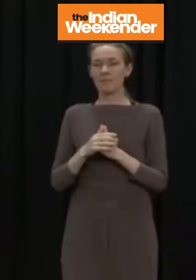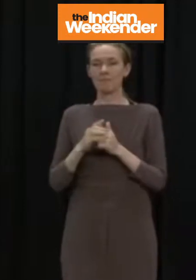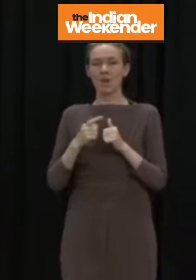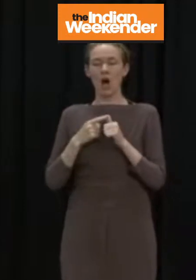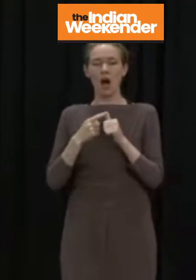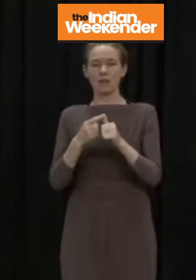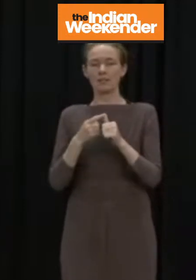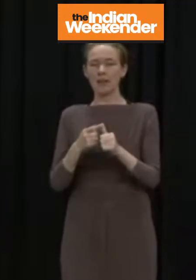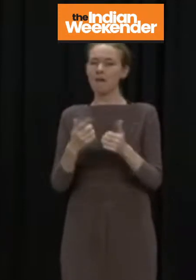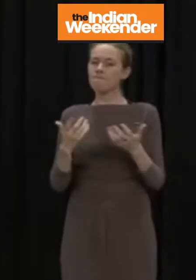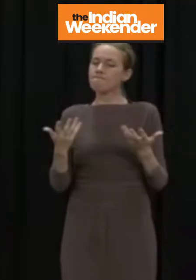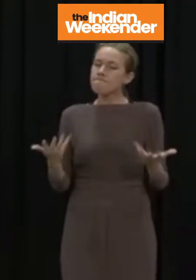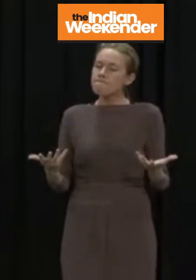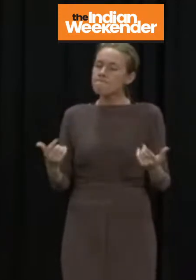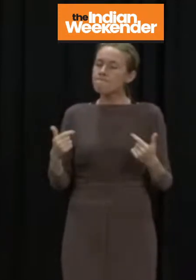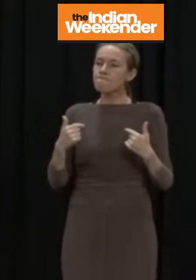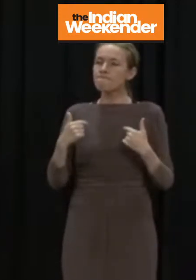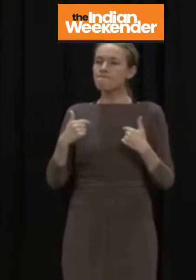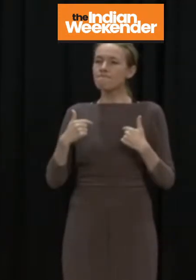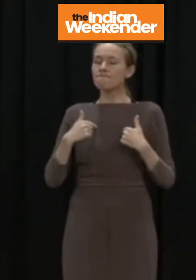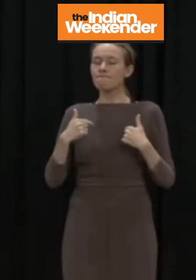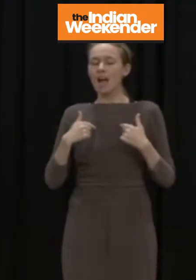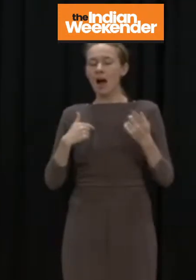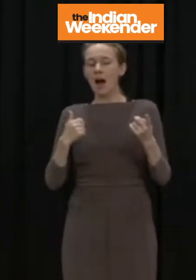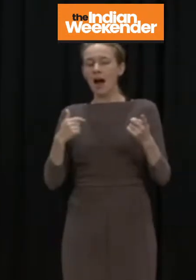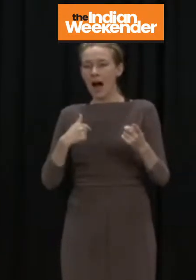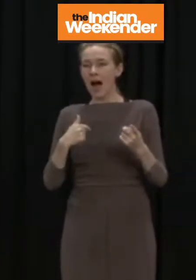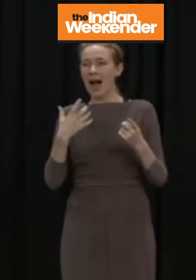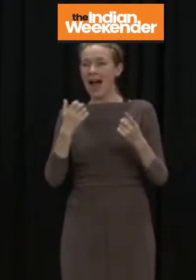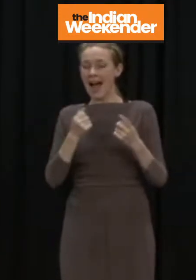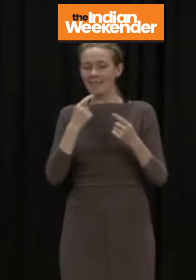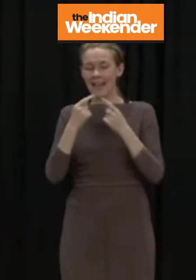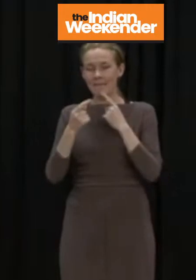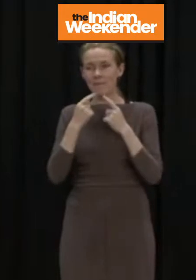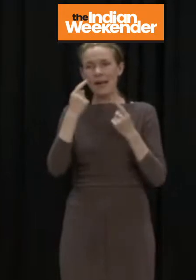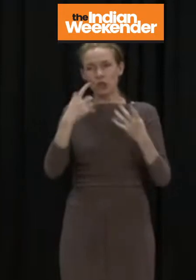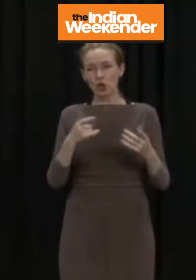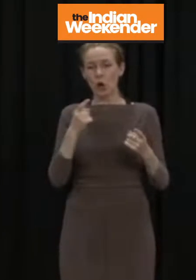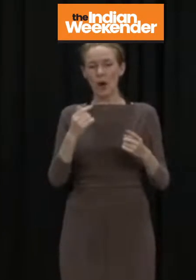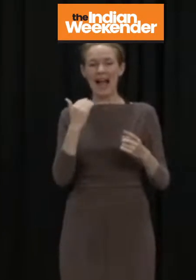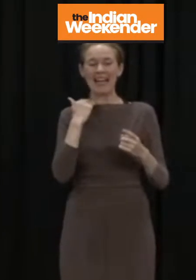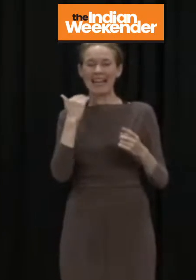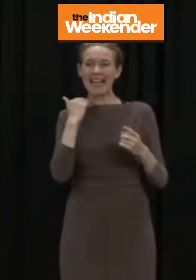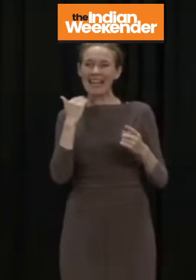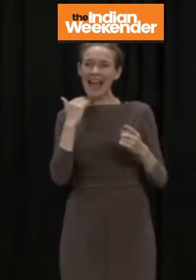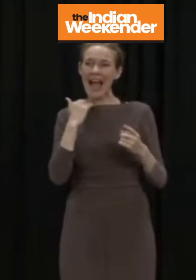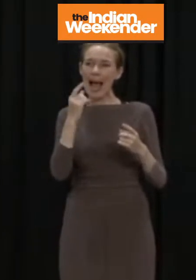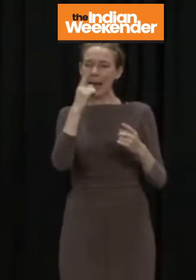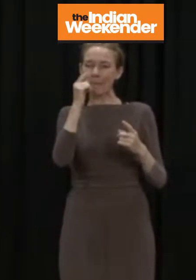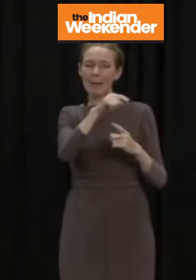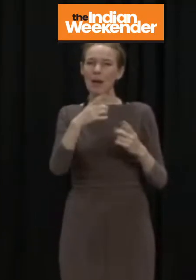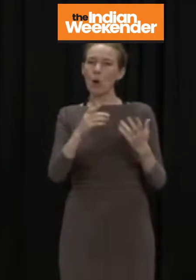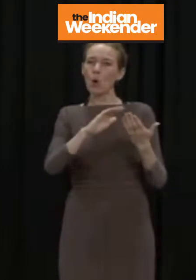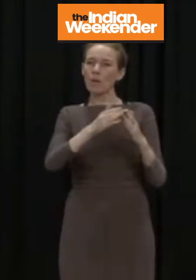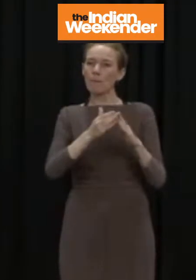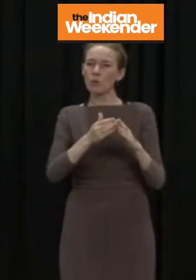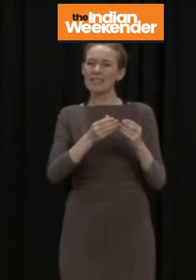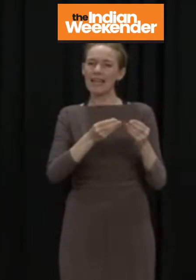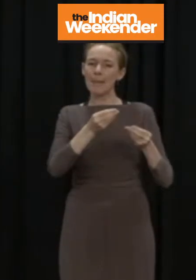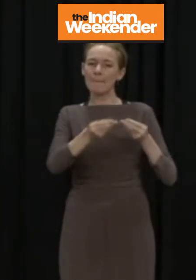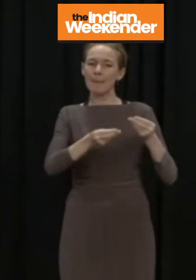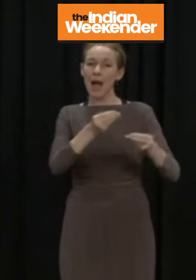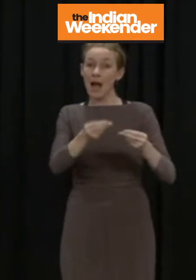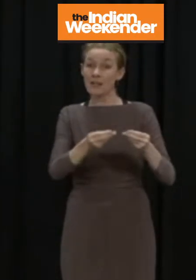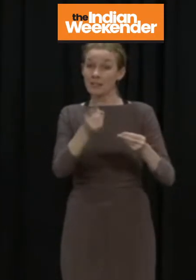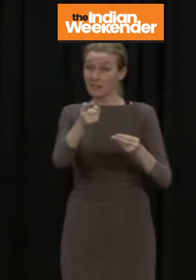been spread amongst gang networks. Because, like you were saying yesterday, they're not necessarily following all of those alert level rules.